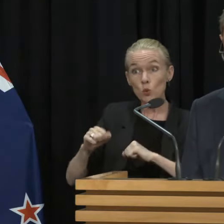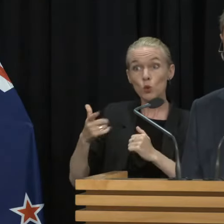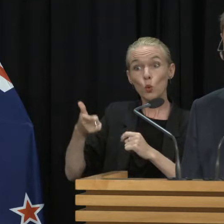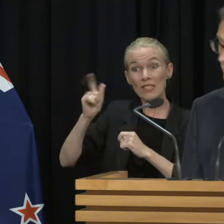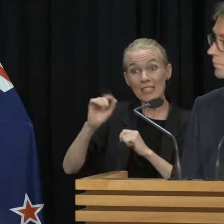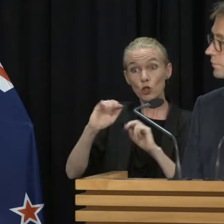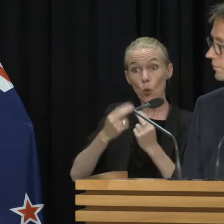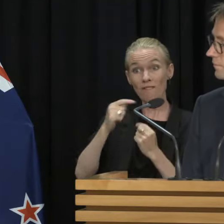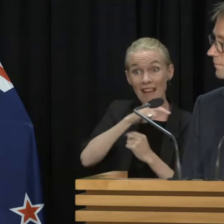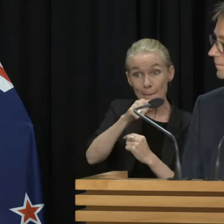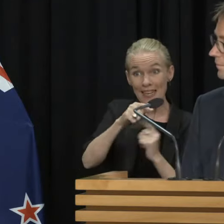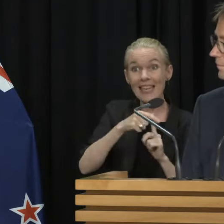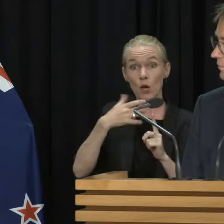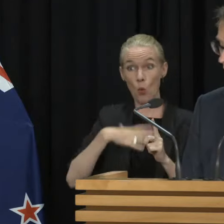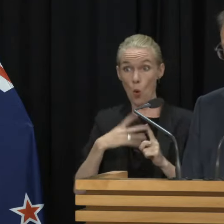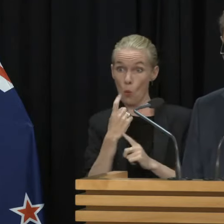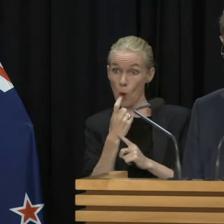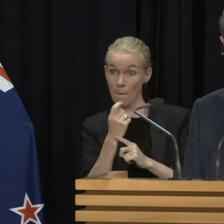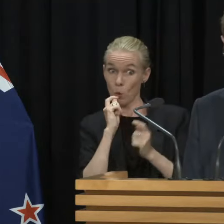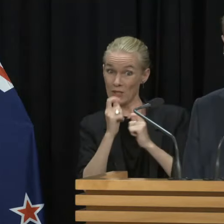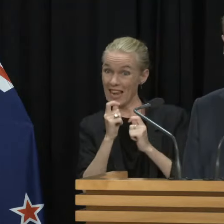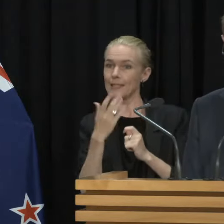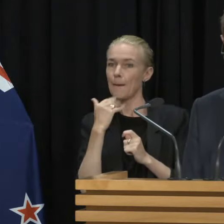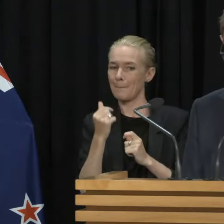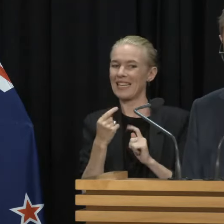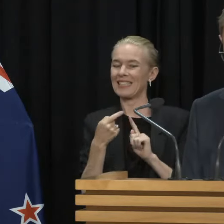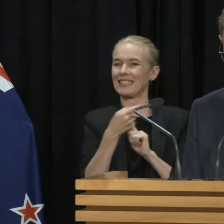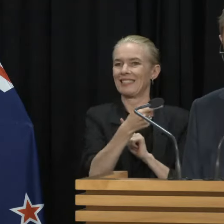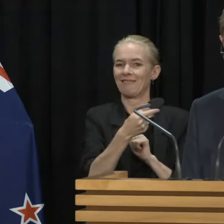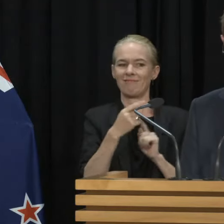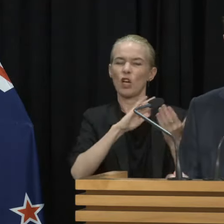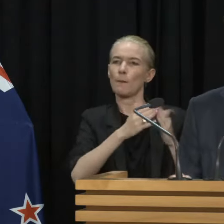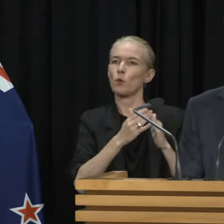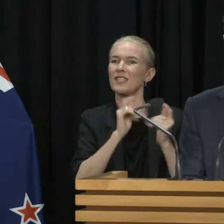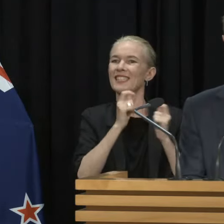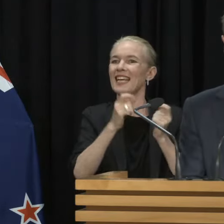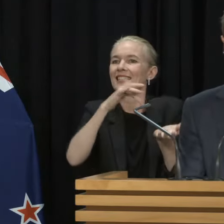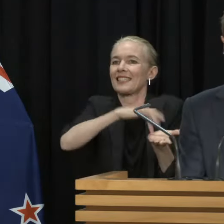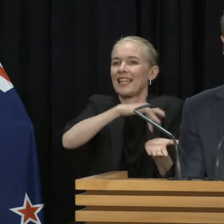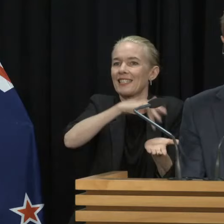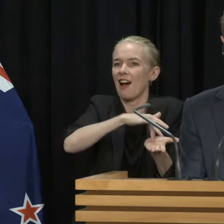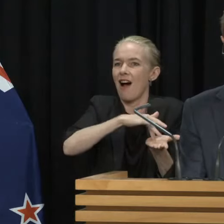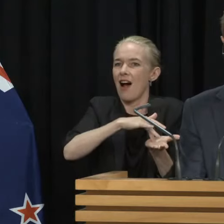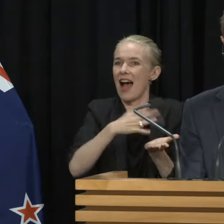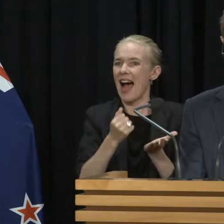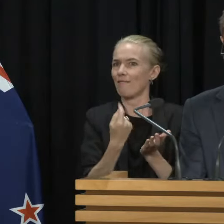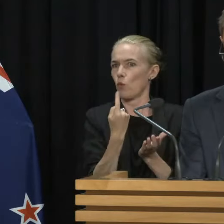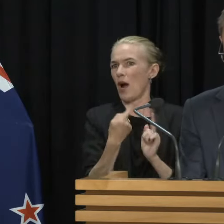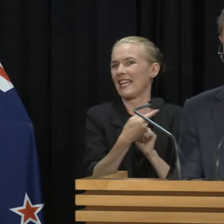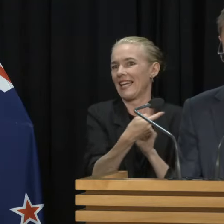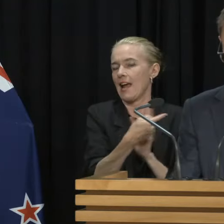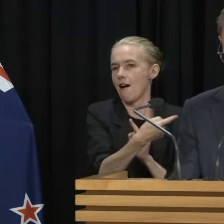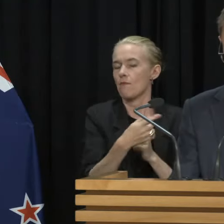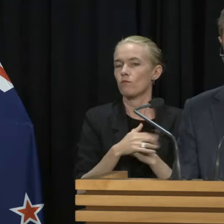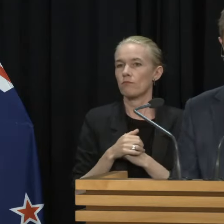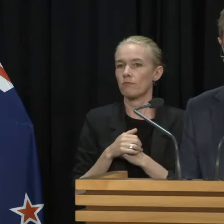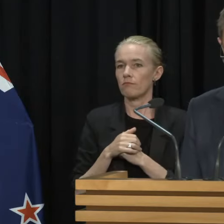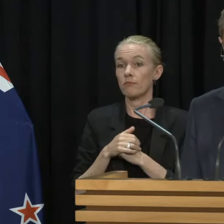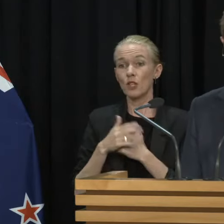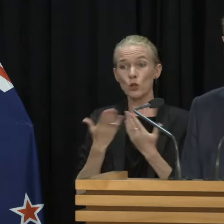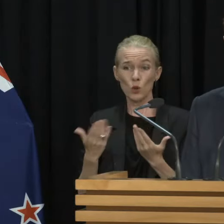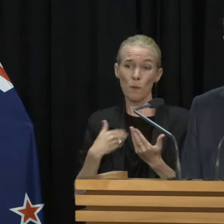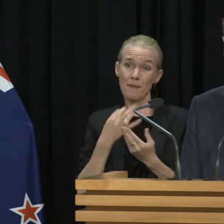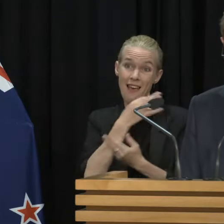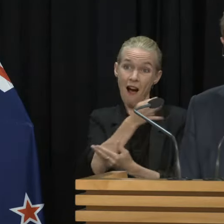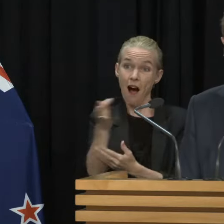again, please go to the community testing station, and there is a community testing station nearby. I'd ask that we all give the school